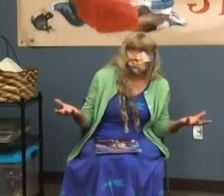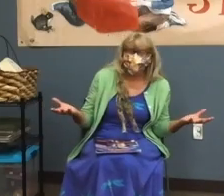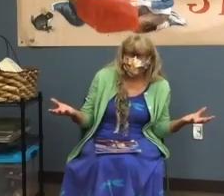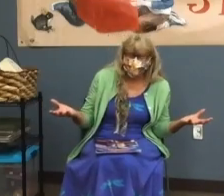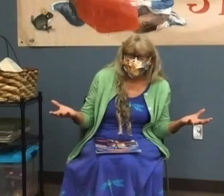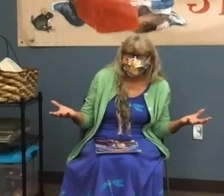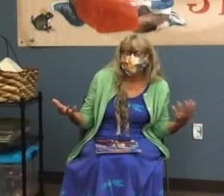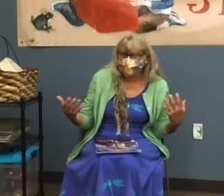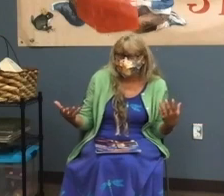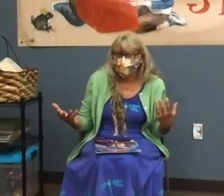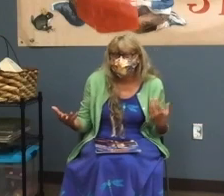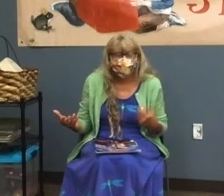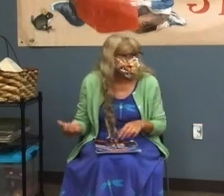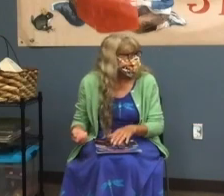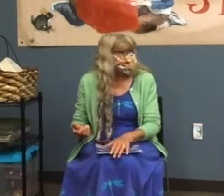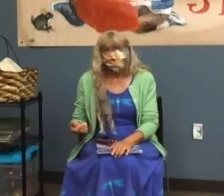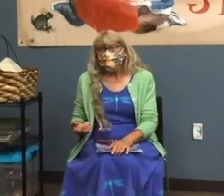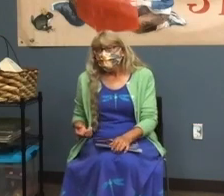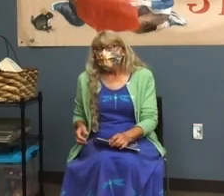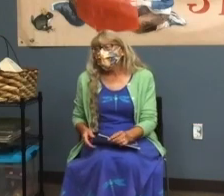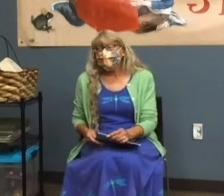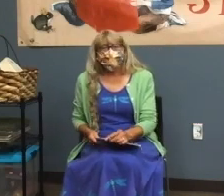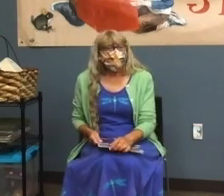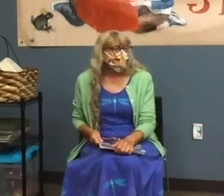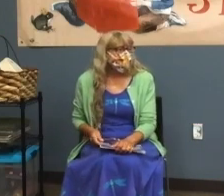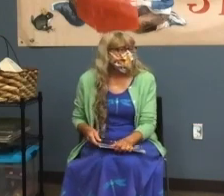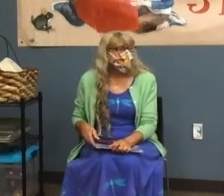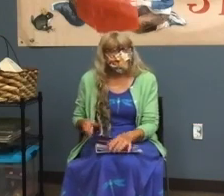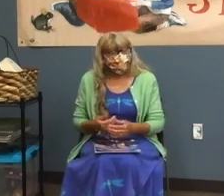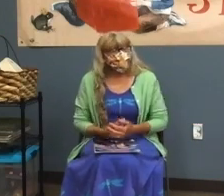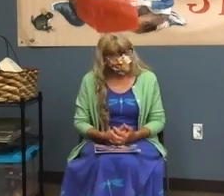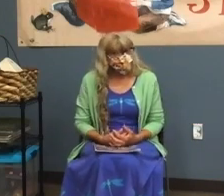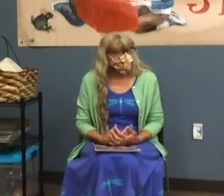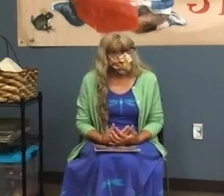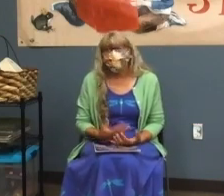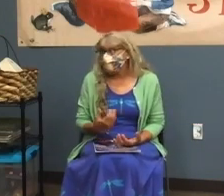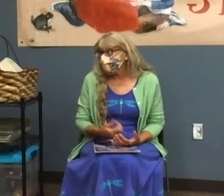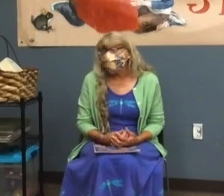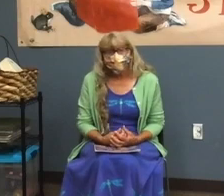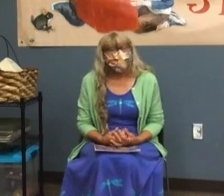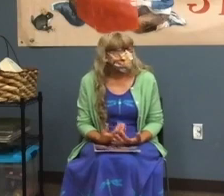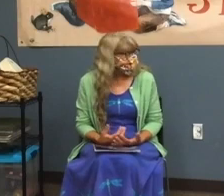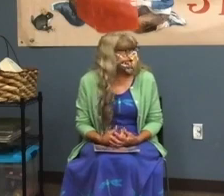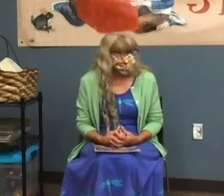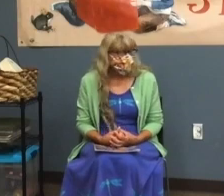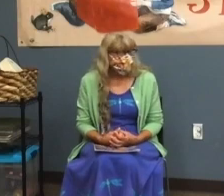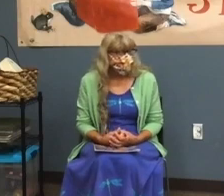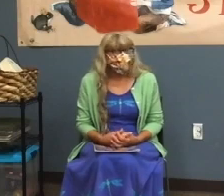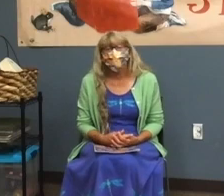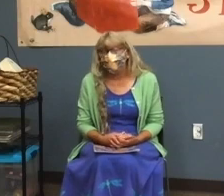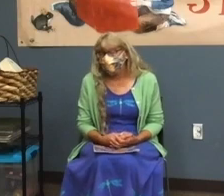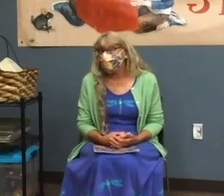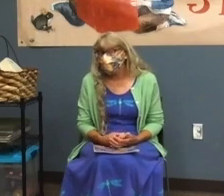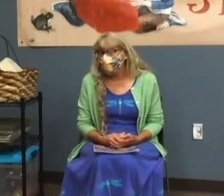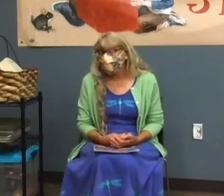you, for one thing. We would love to see you. Yes, we do. And about how many things are available at the library right now